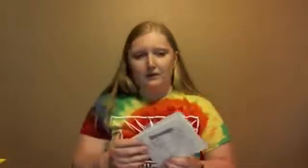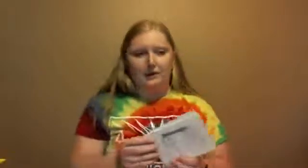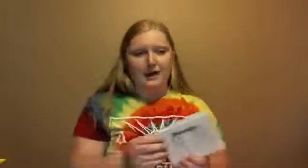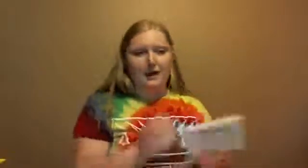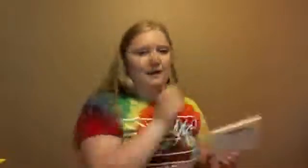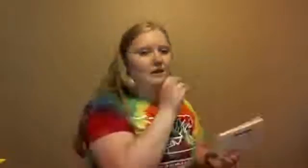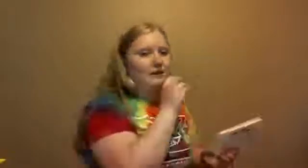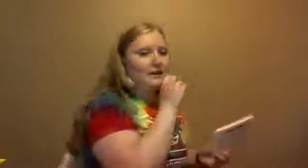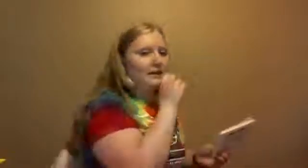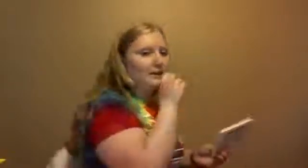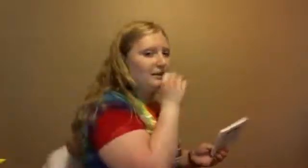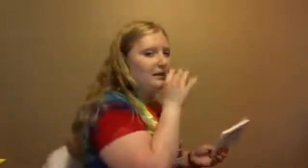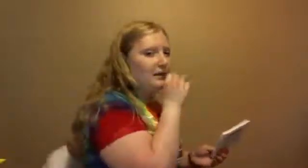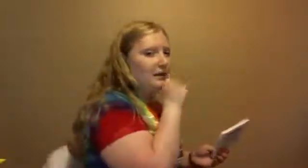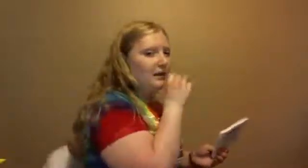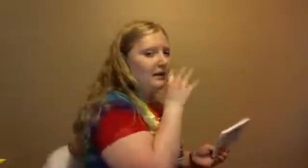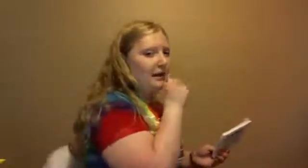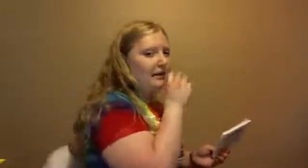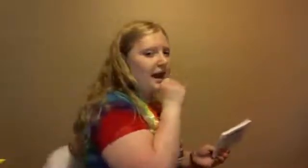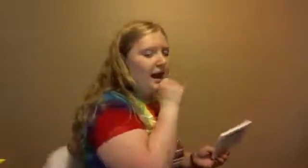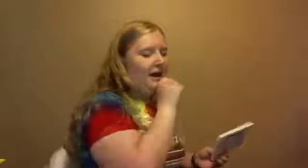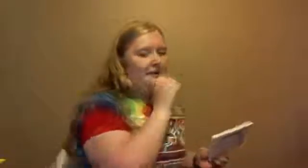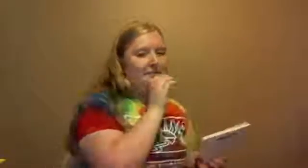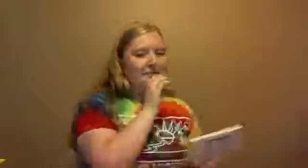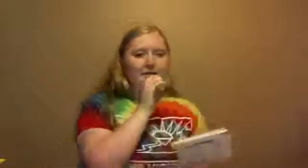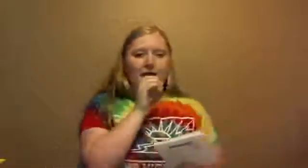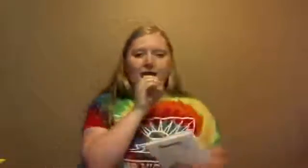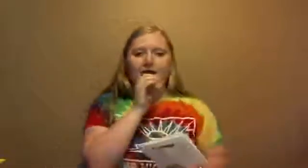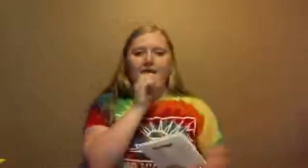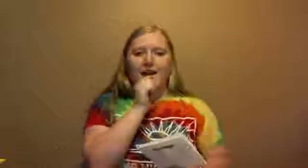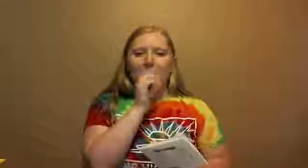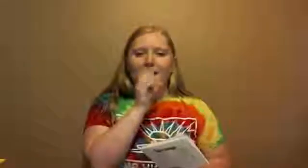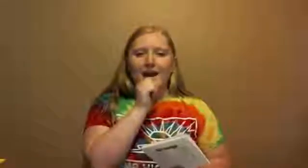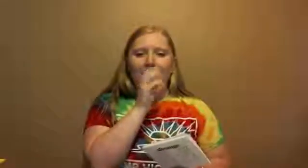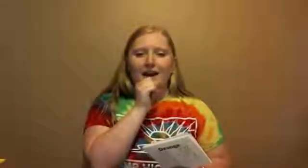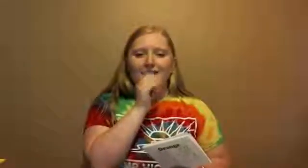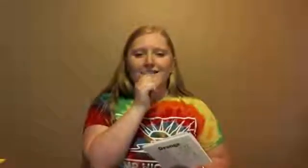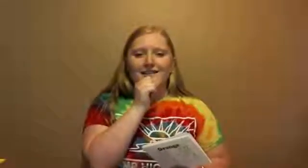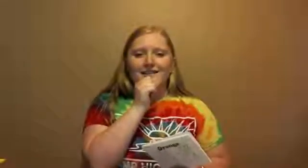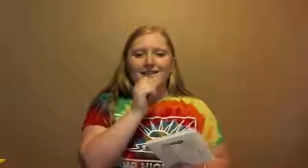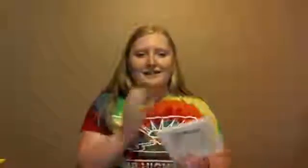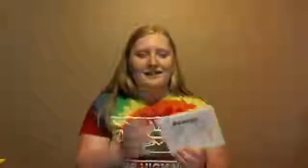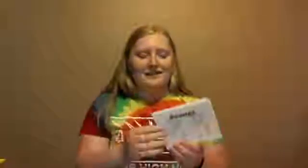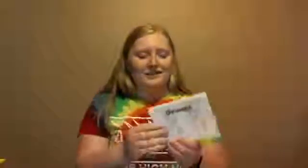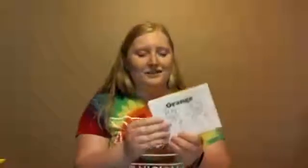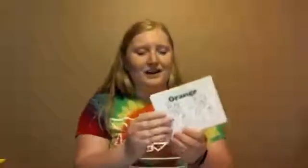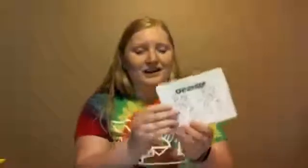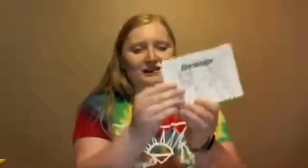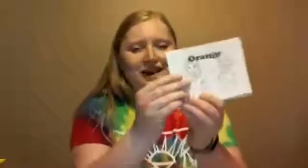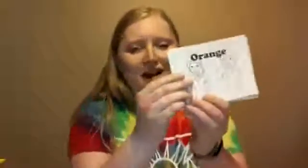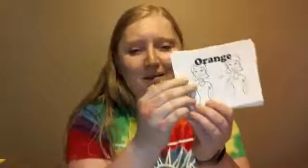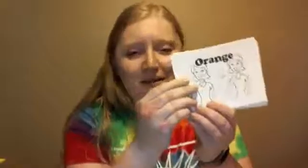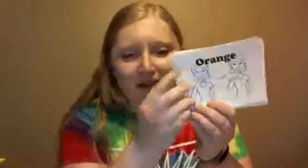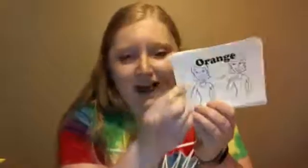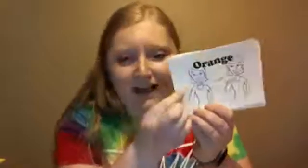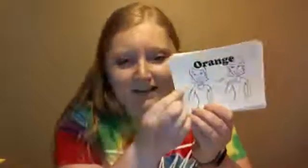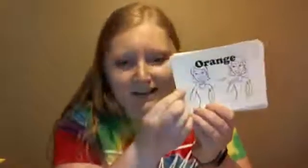Great. And I'll do it this way too. Like that. And then like that. Great job. So that is the sign